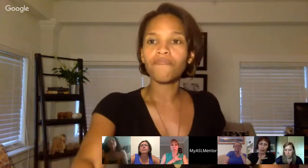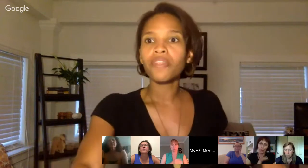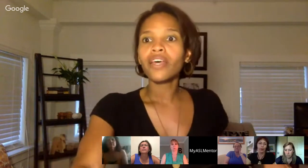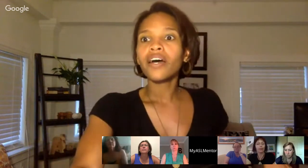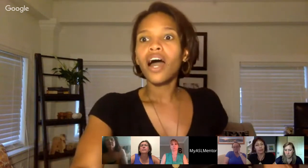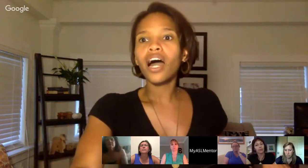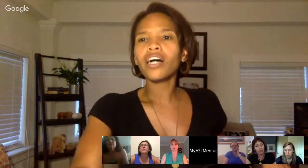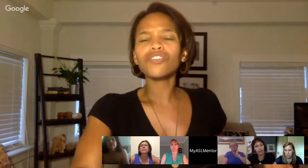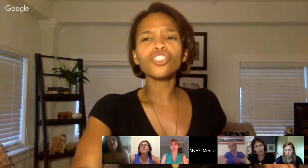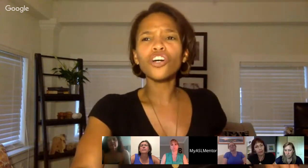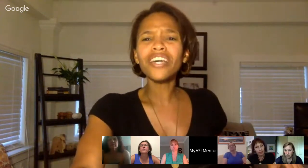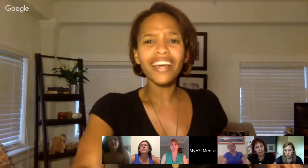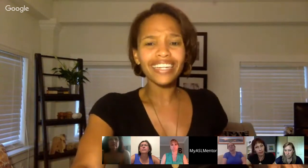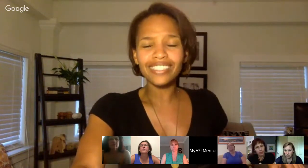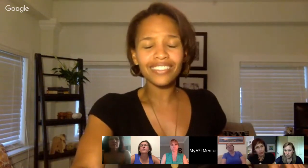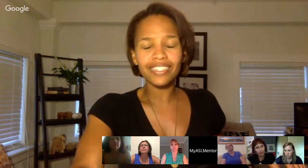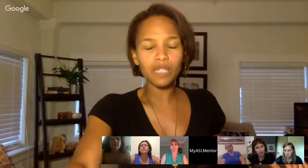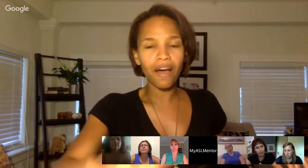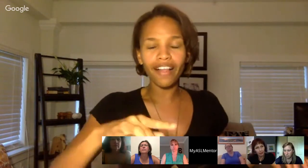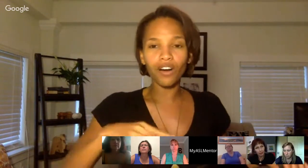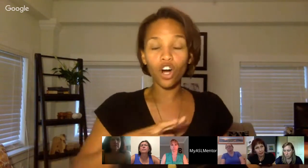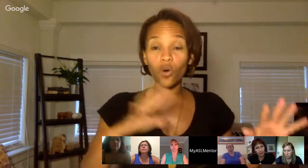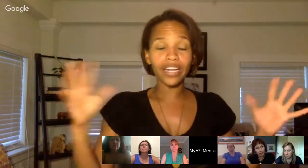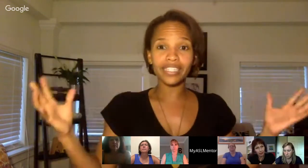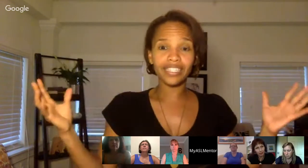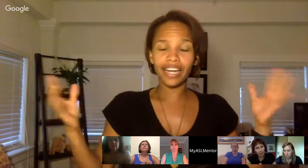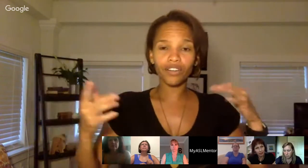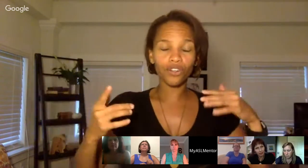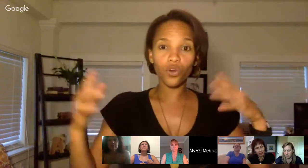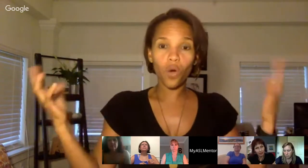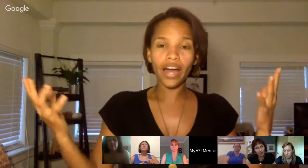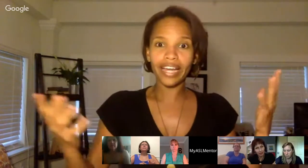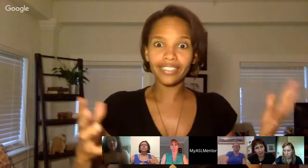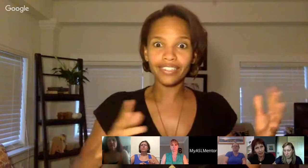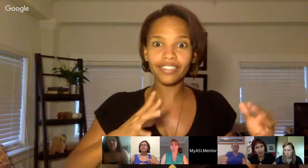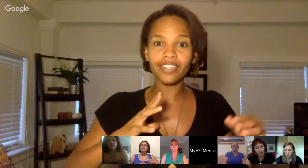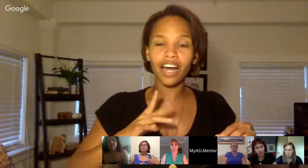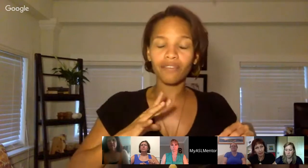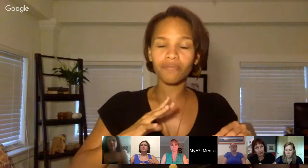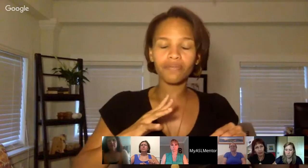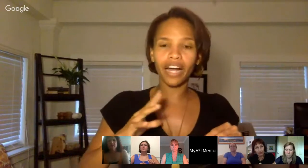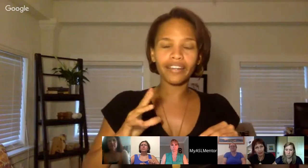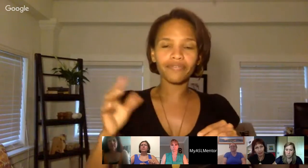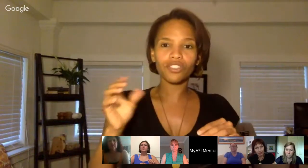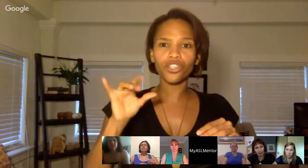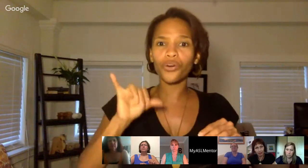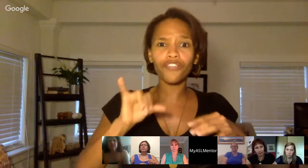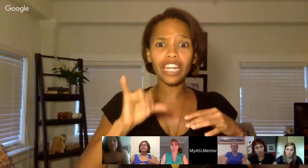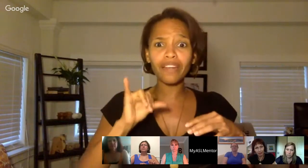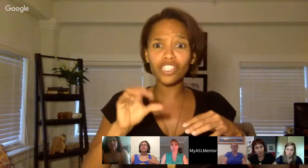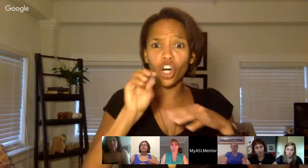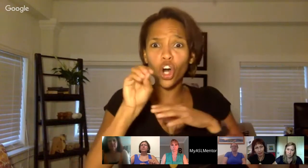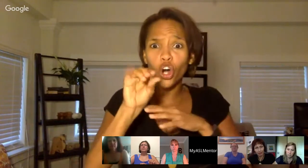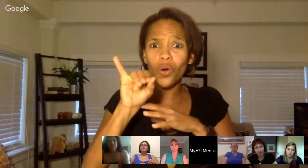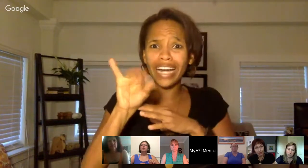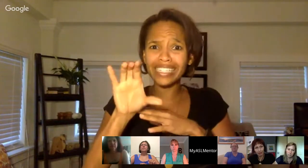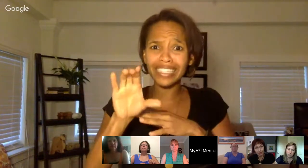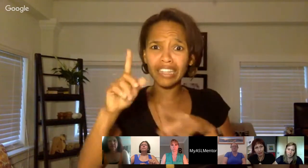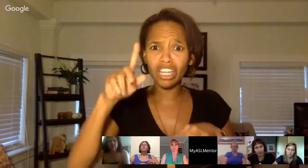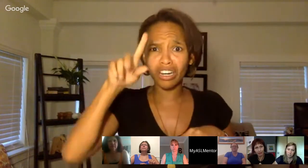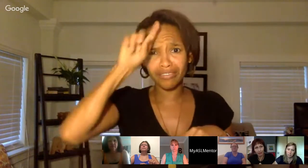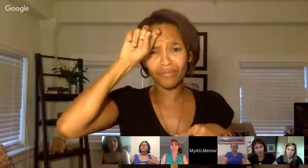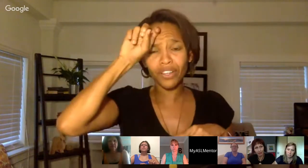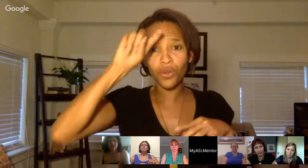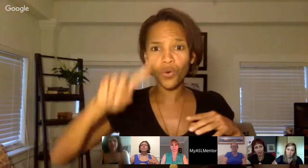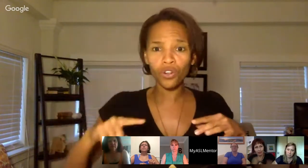this. Sorry that I didn't spell out OIC. I don't know why I didn't. So if anybody saw OIC